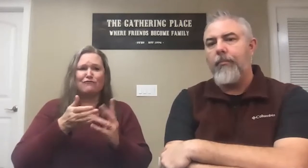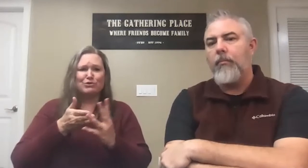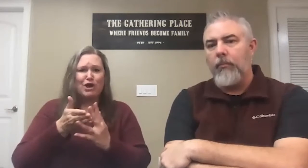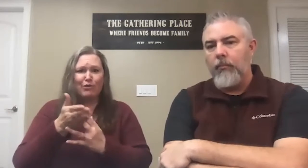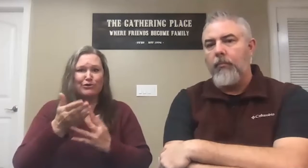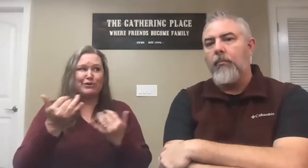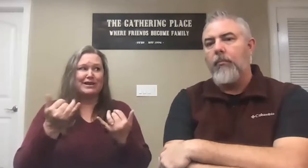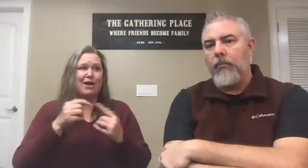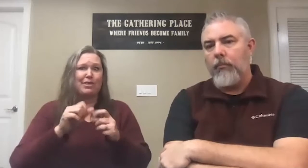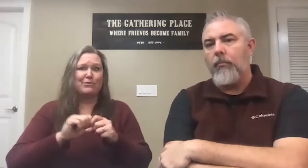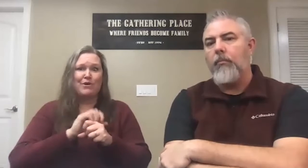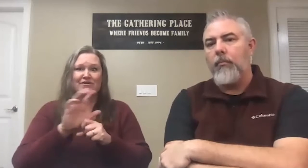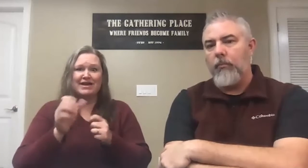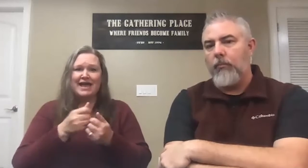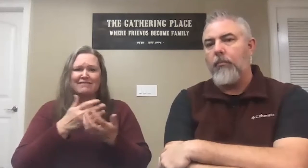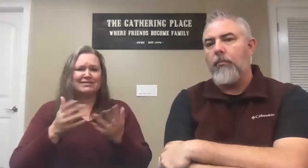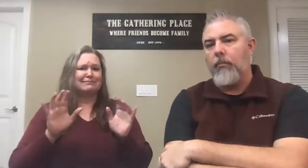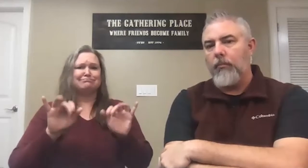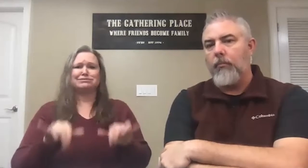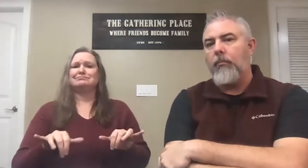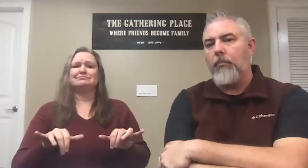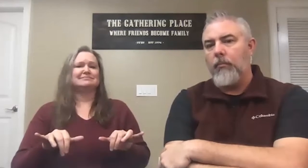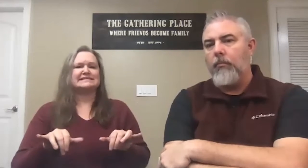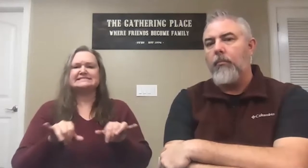Life is hard itself. As going through the